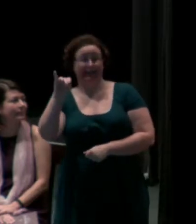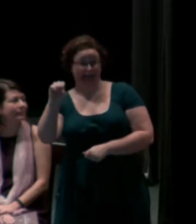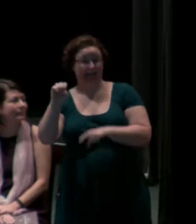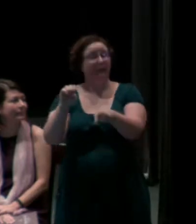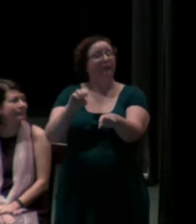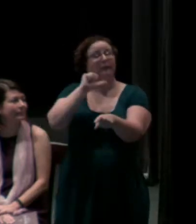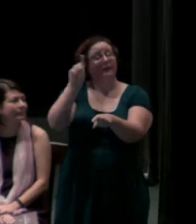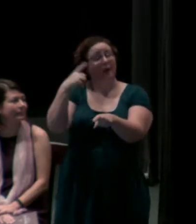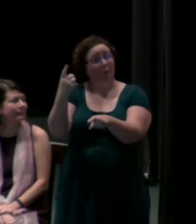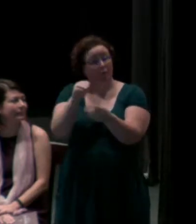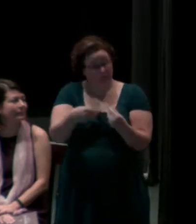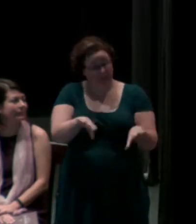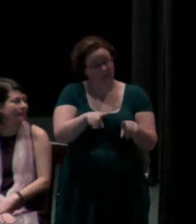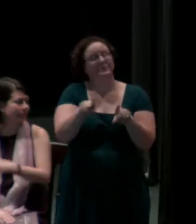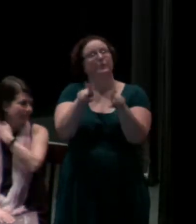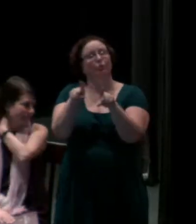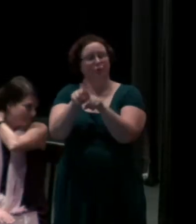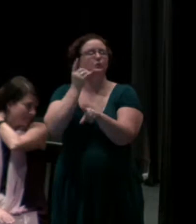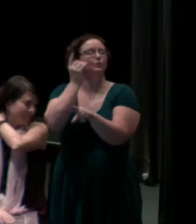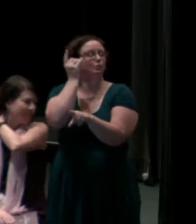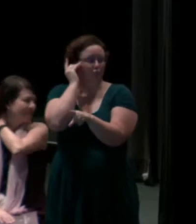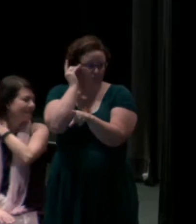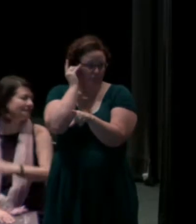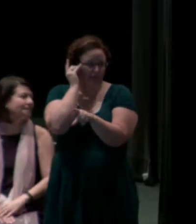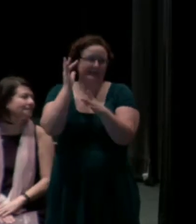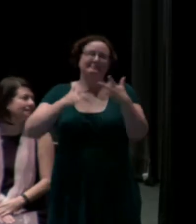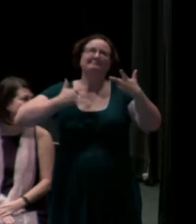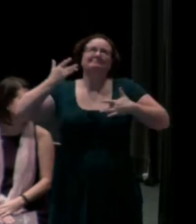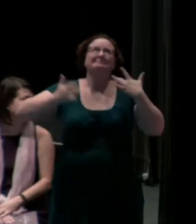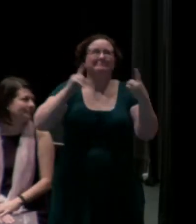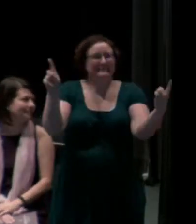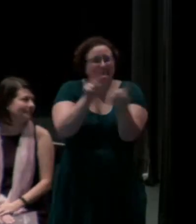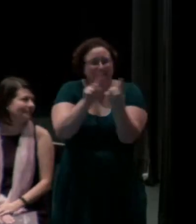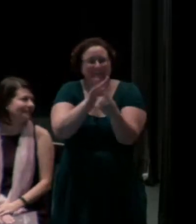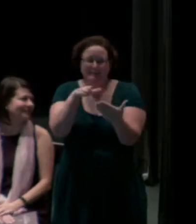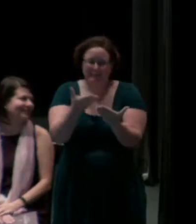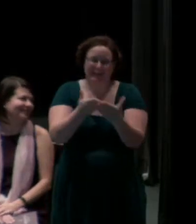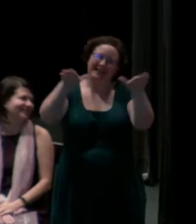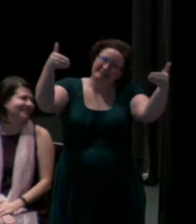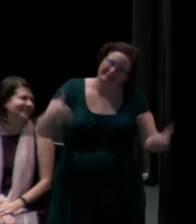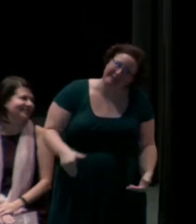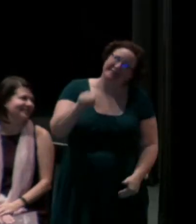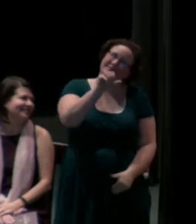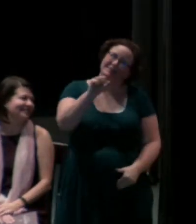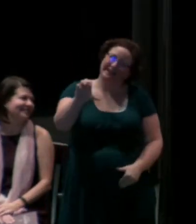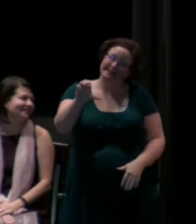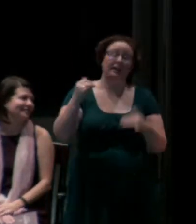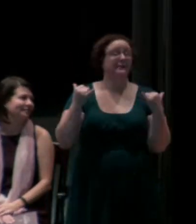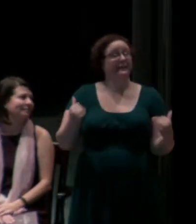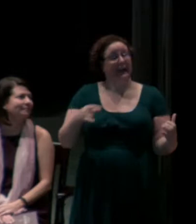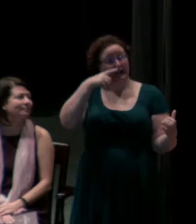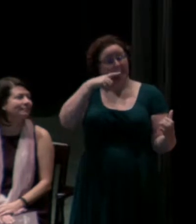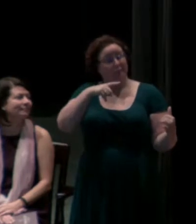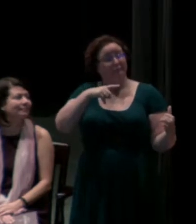but within the residence halls. I'm extremely excited to meet all of you, and welcome to Agnes Scott. Now, it